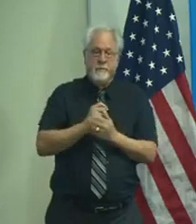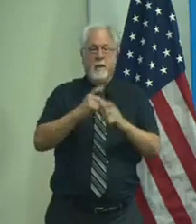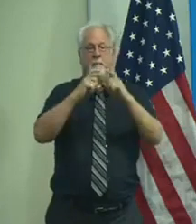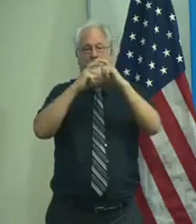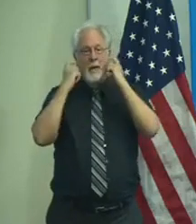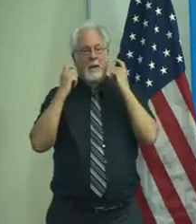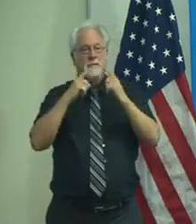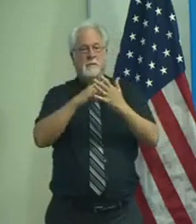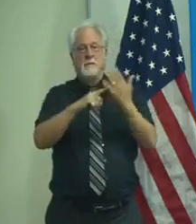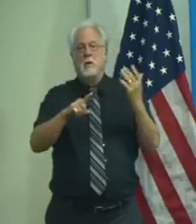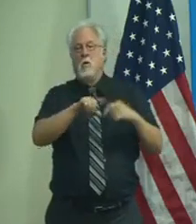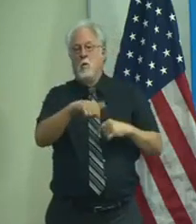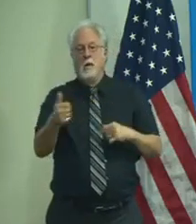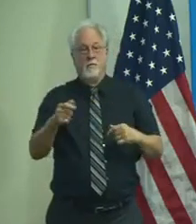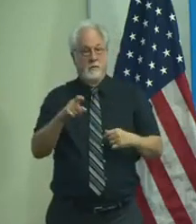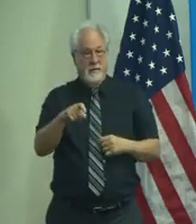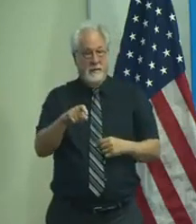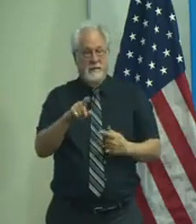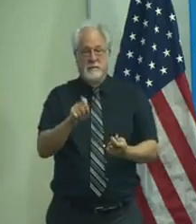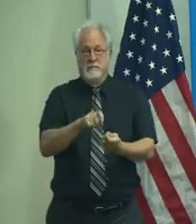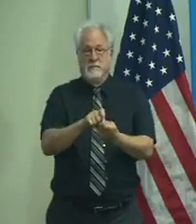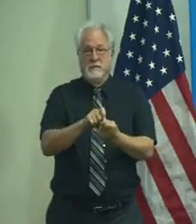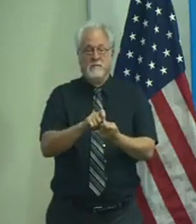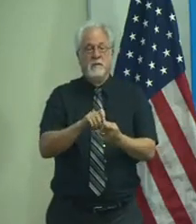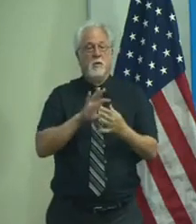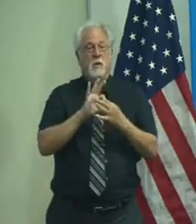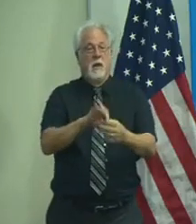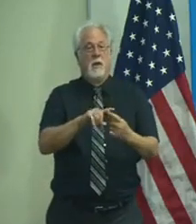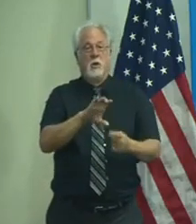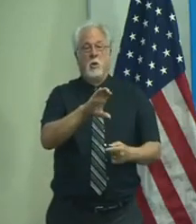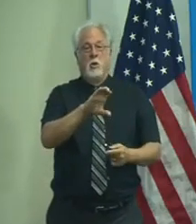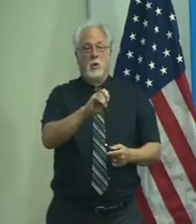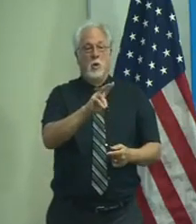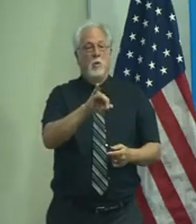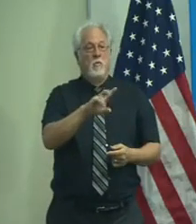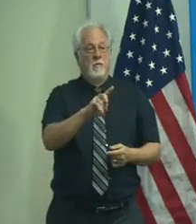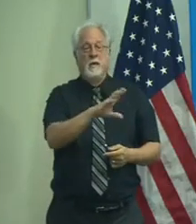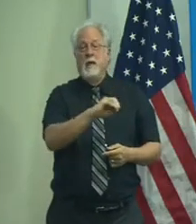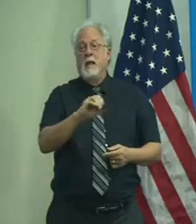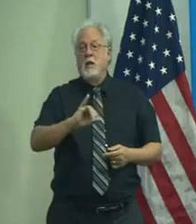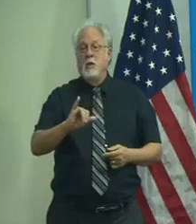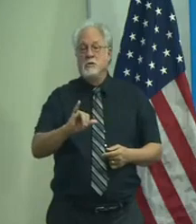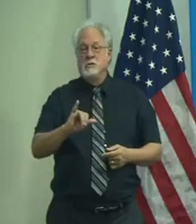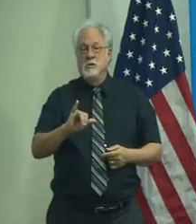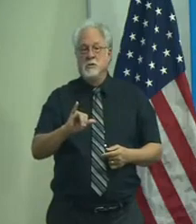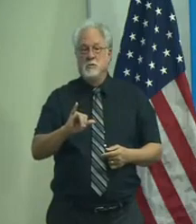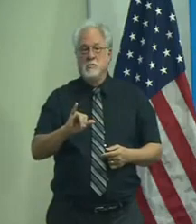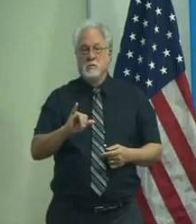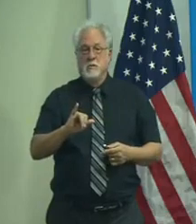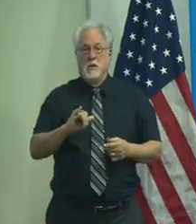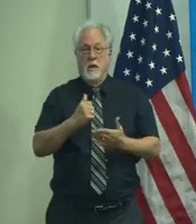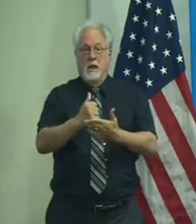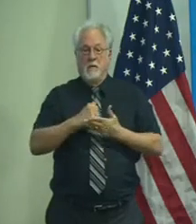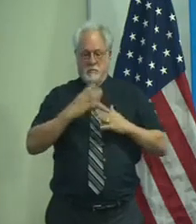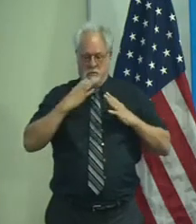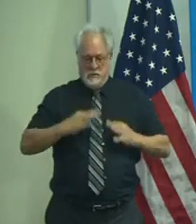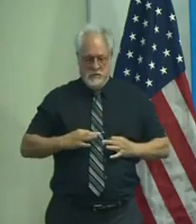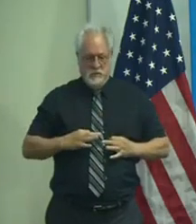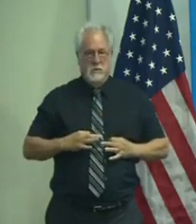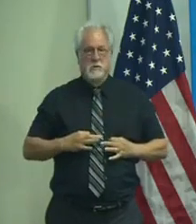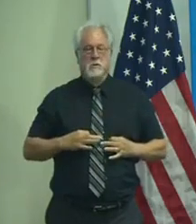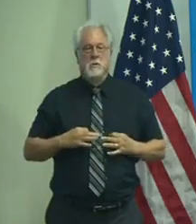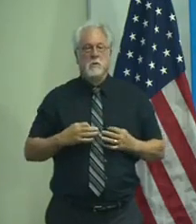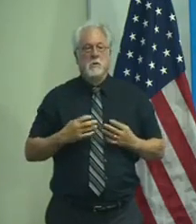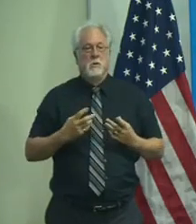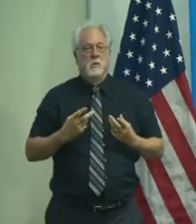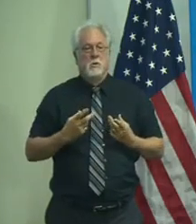the other things that you're going to need specifically related to COVID. And it also should inform the decisions you make should